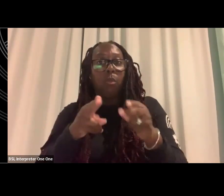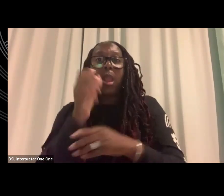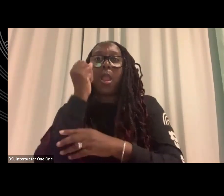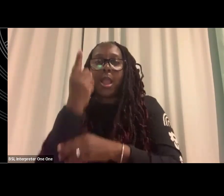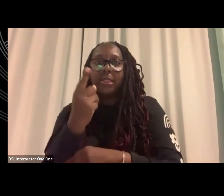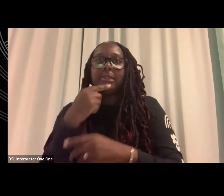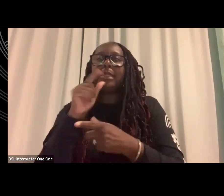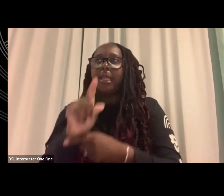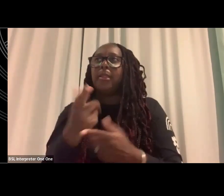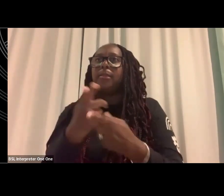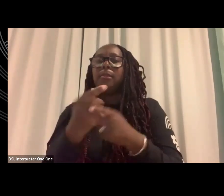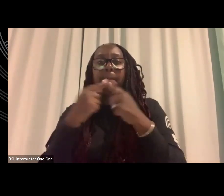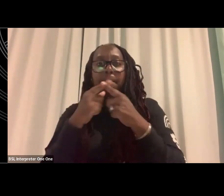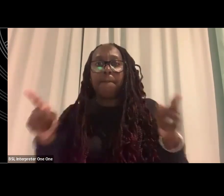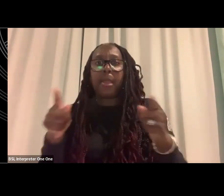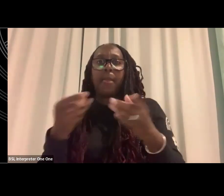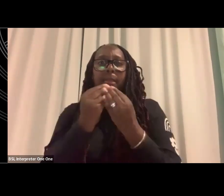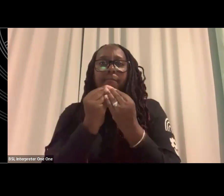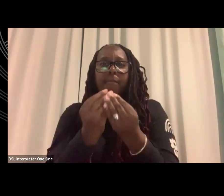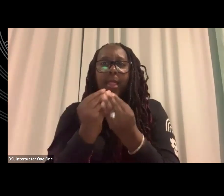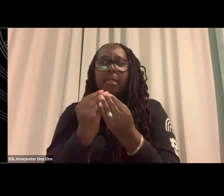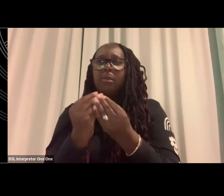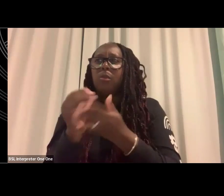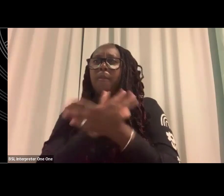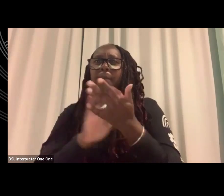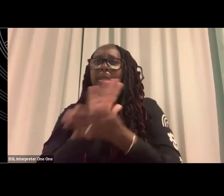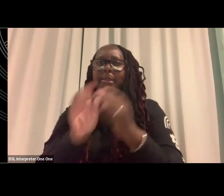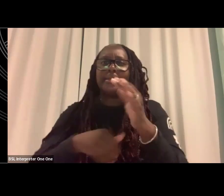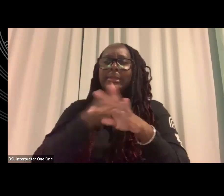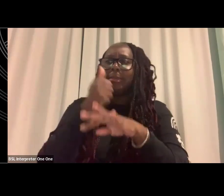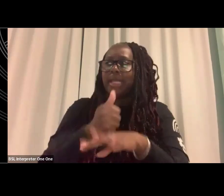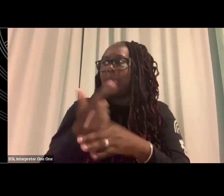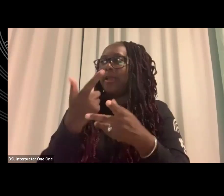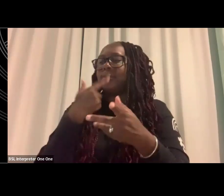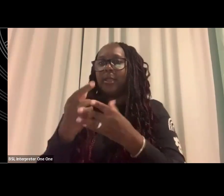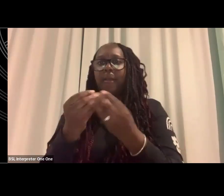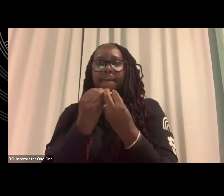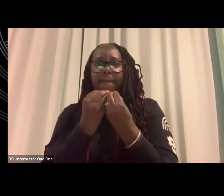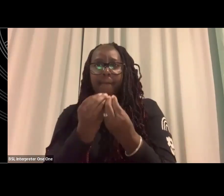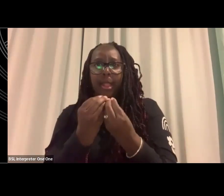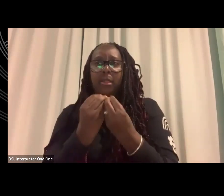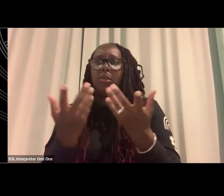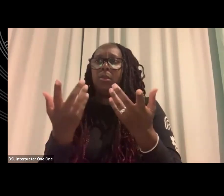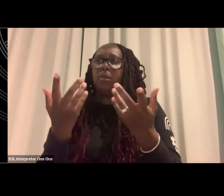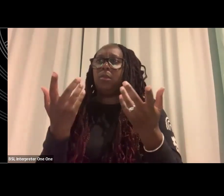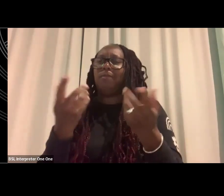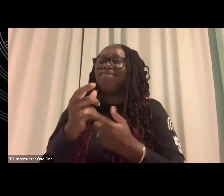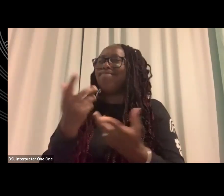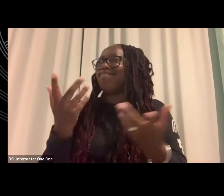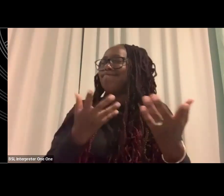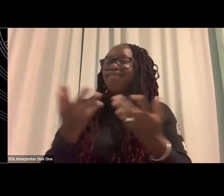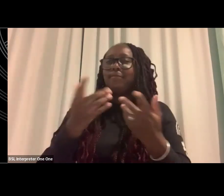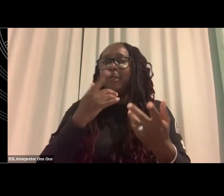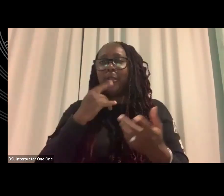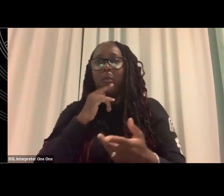public value. The whole purpose of policy should be to create public value, but sometimes we can